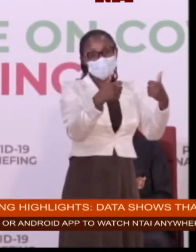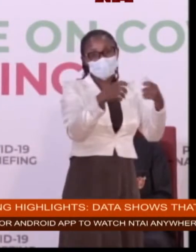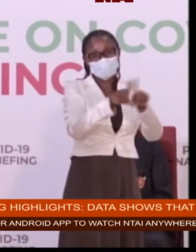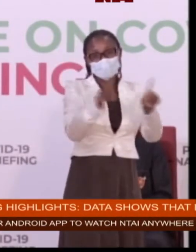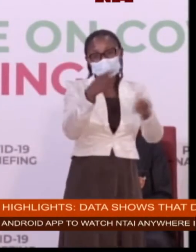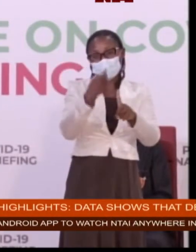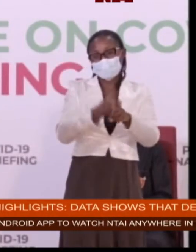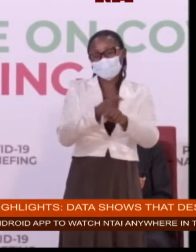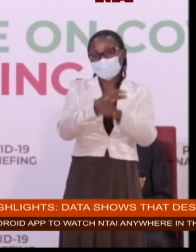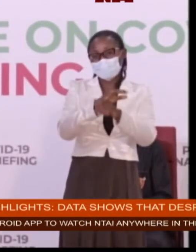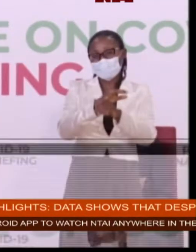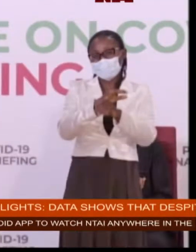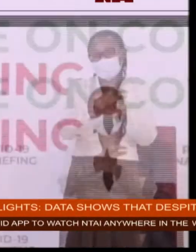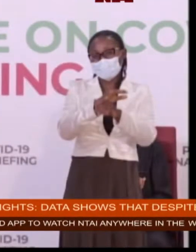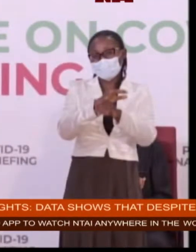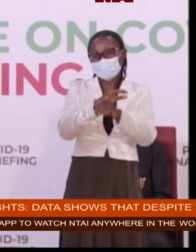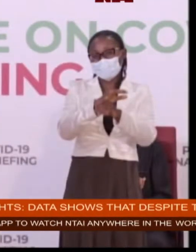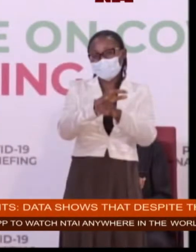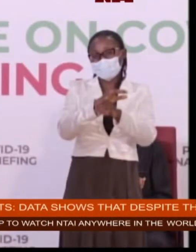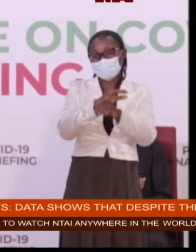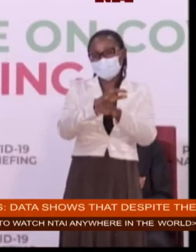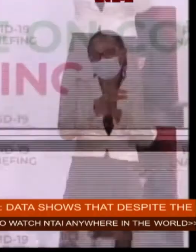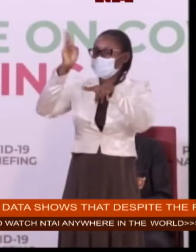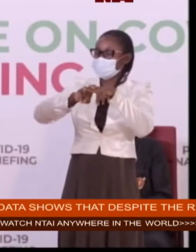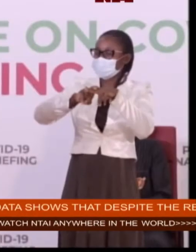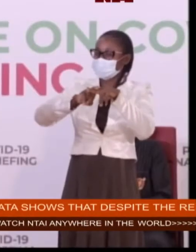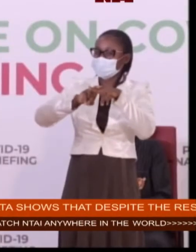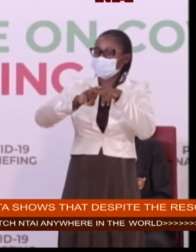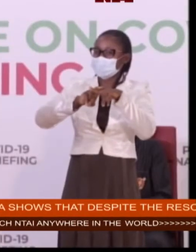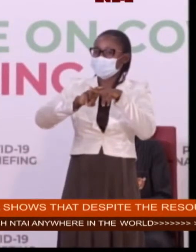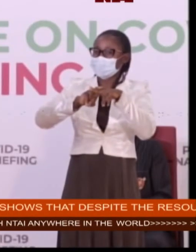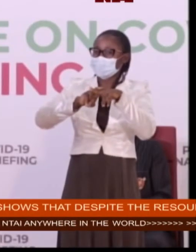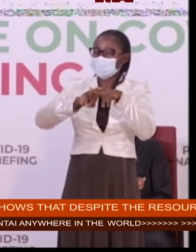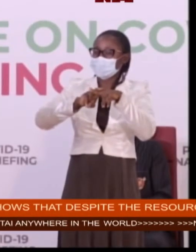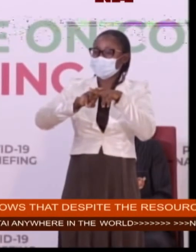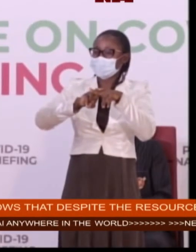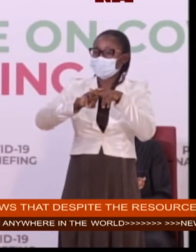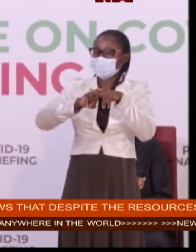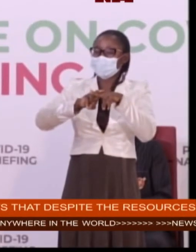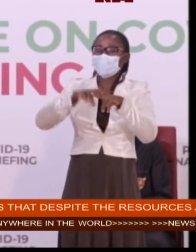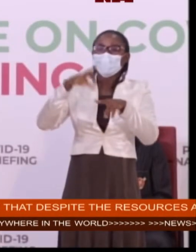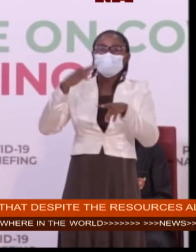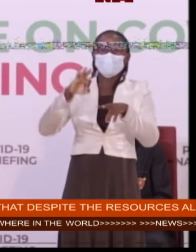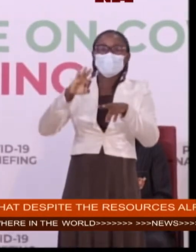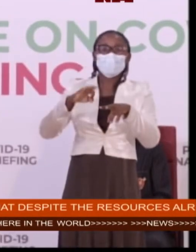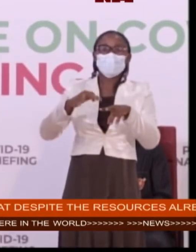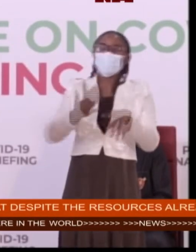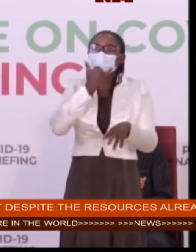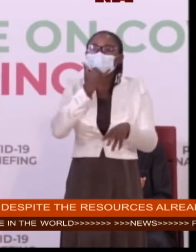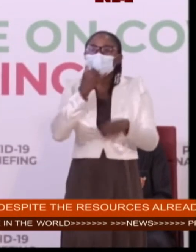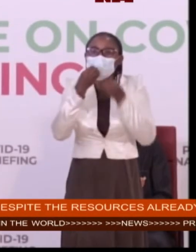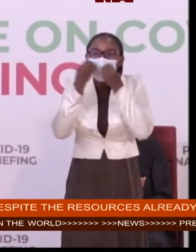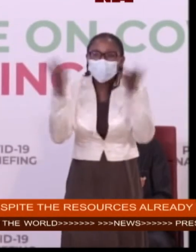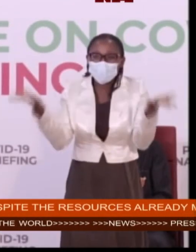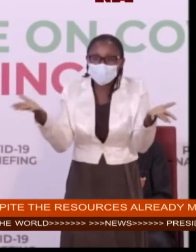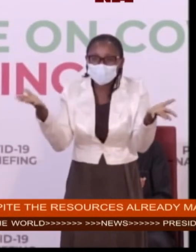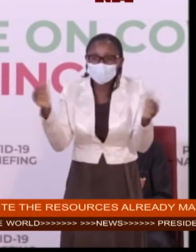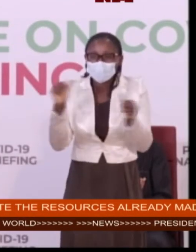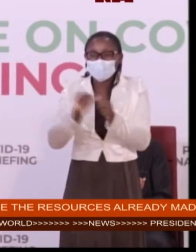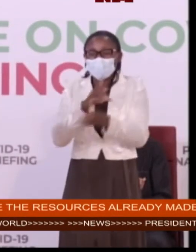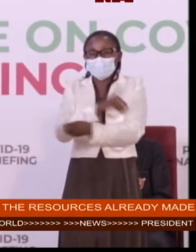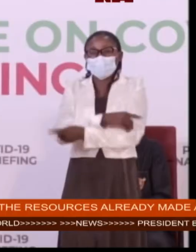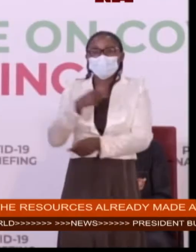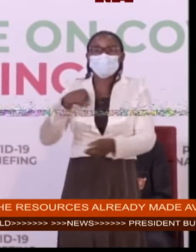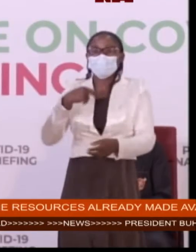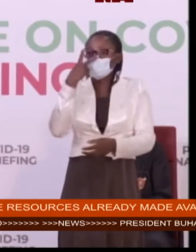outbreak, is an increasing outbreak of misinformation. Every day we